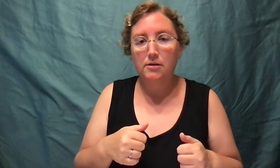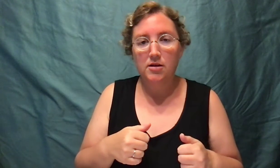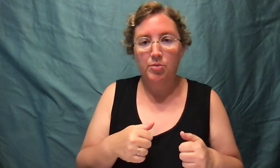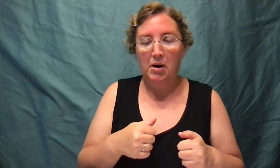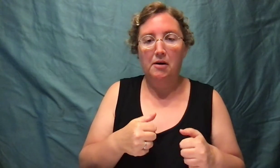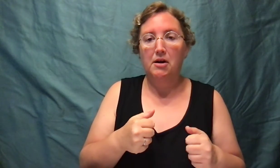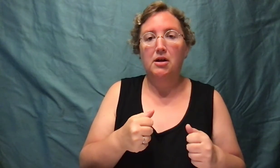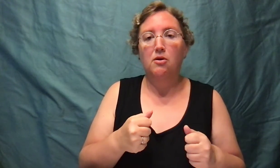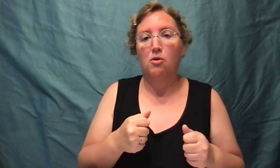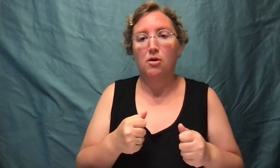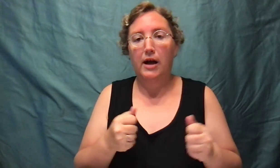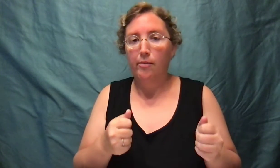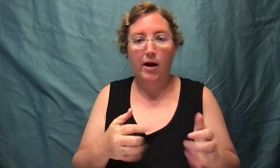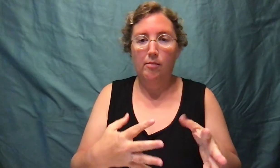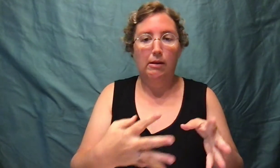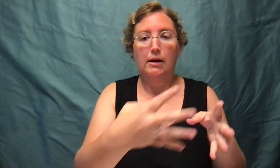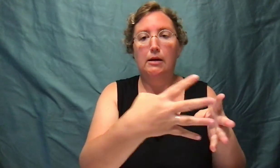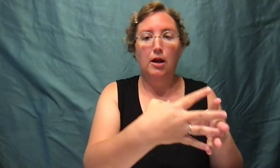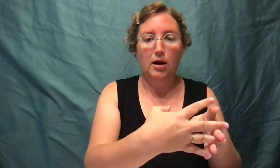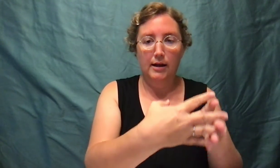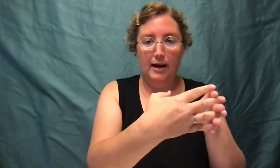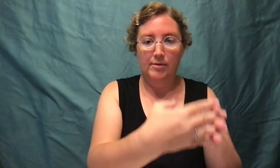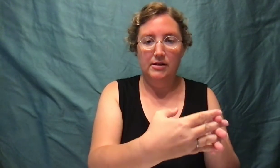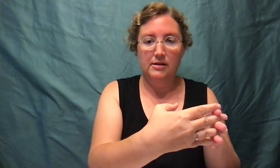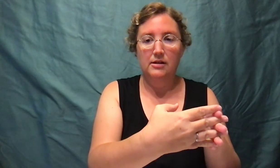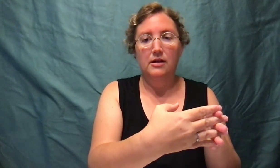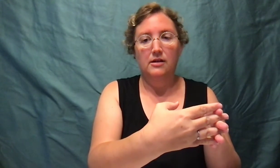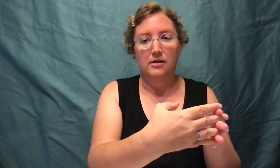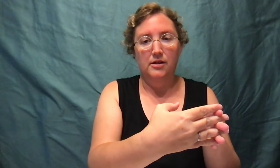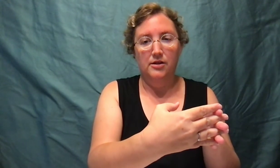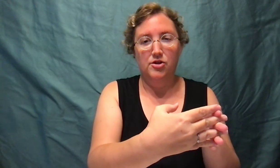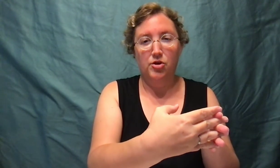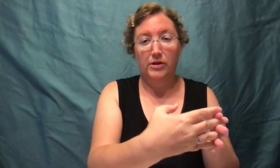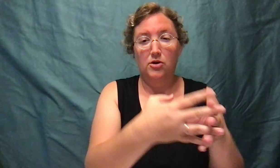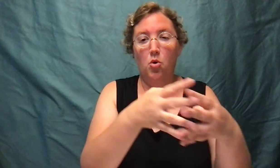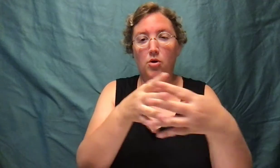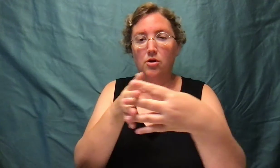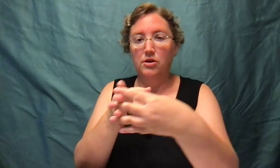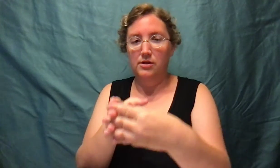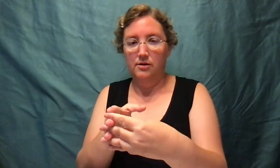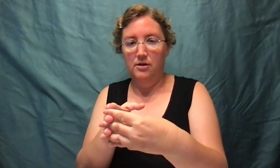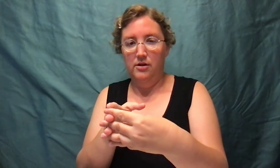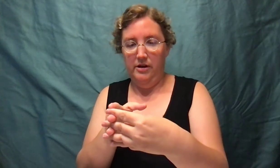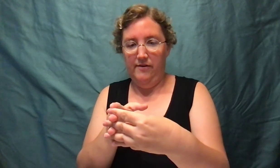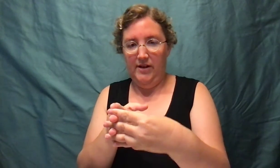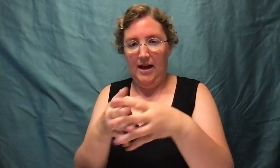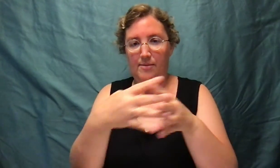the Prairie or Abraham Lincoln log cabins. This is showing the corners of the cabin.